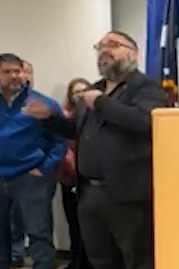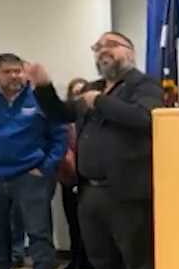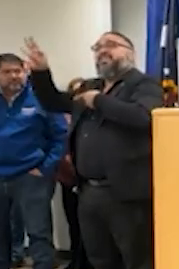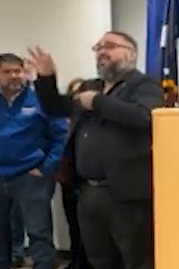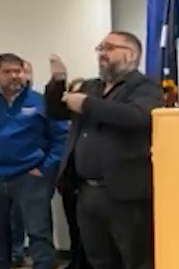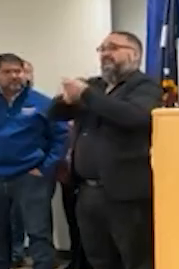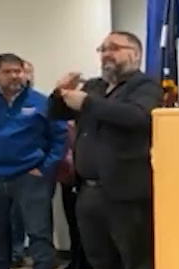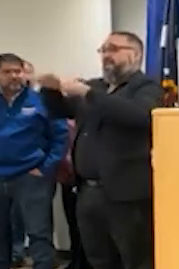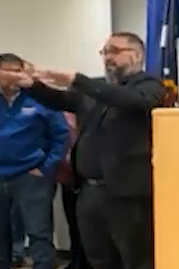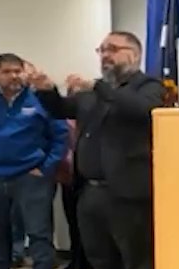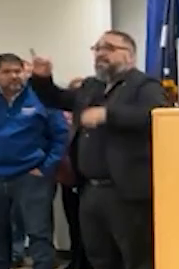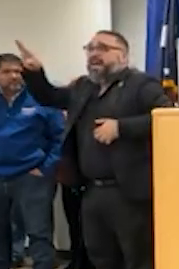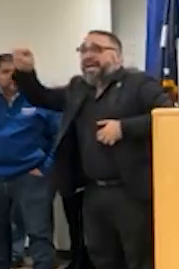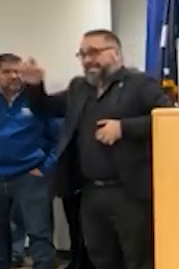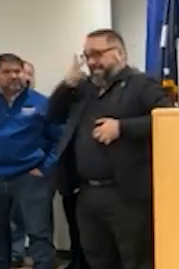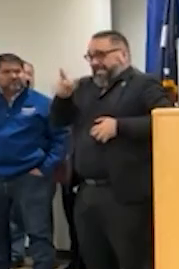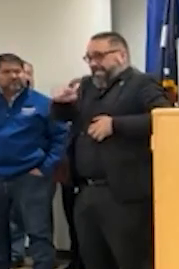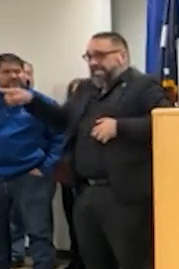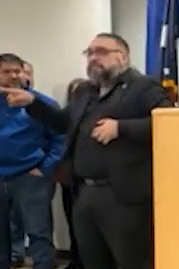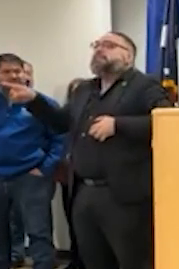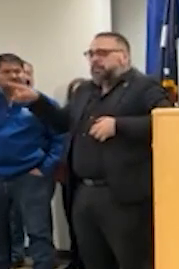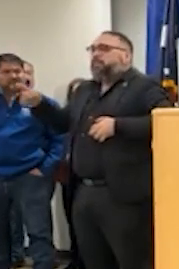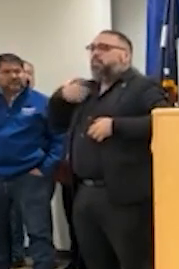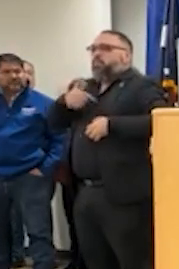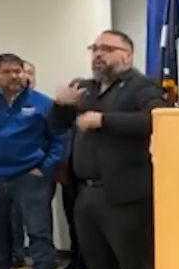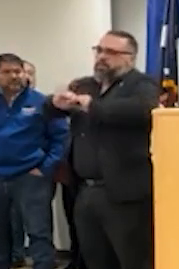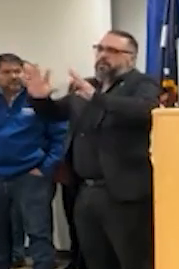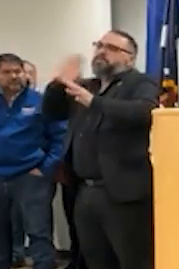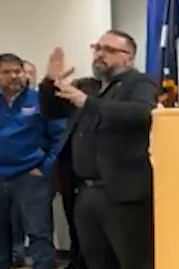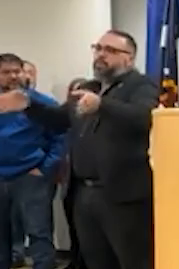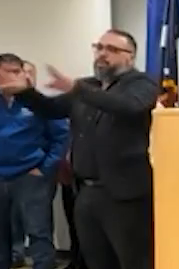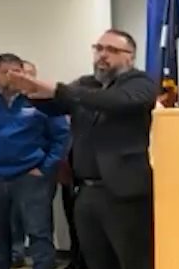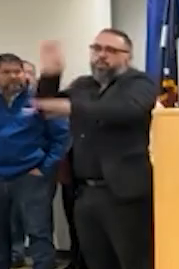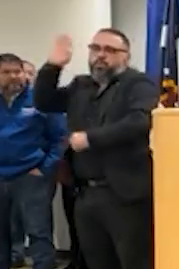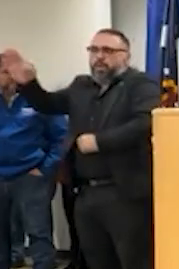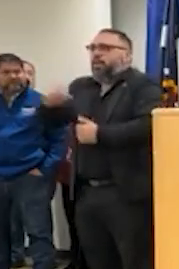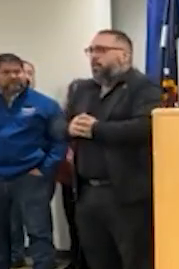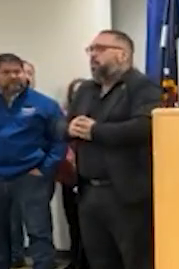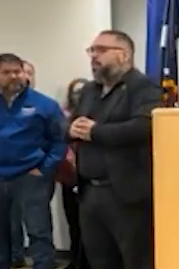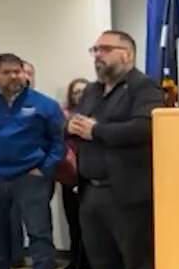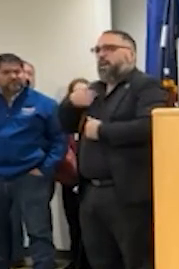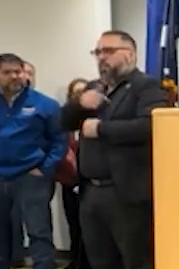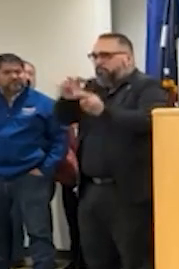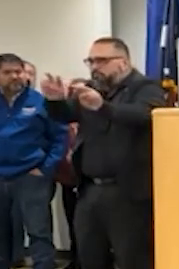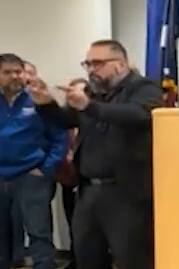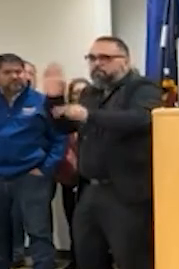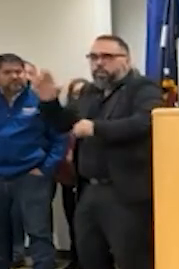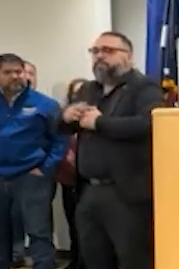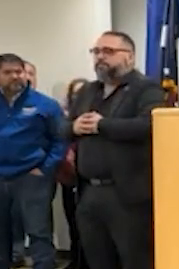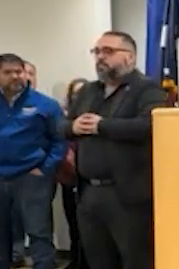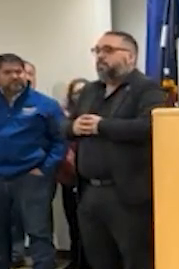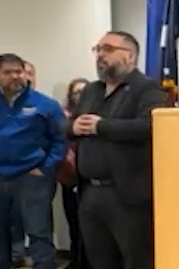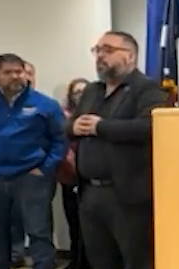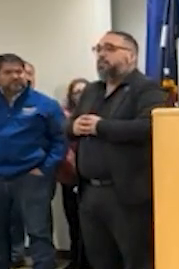of ice in those areas, then that part of the highway obviously will be closed, and we are on standby. So with that